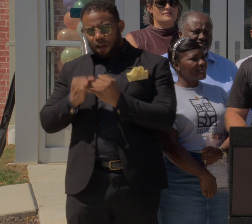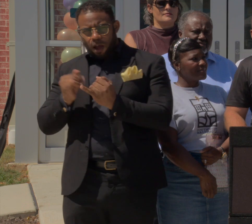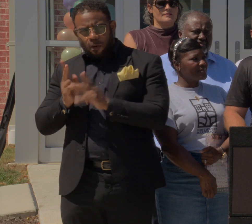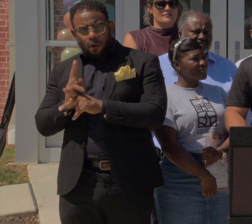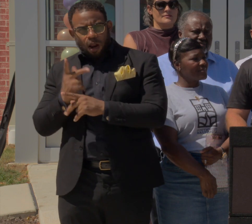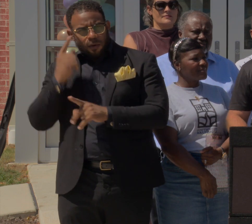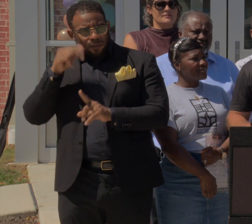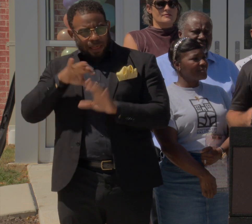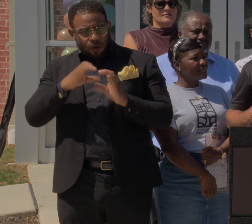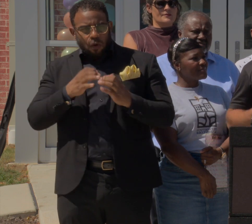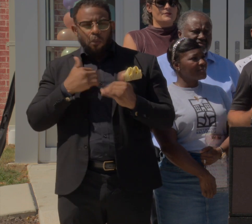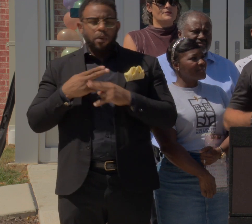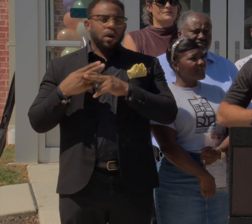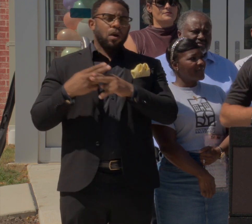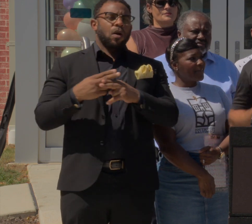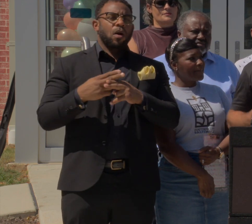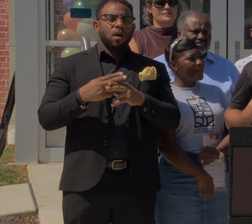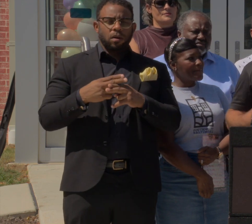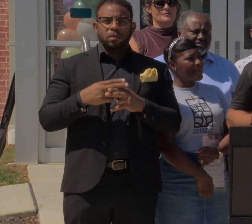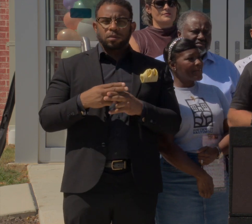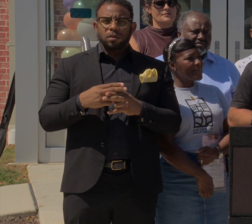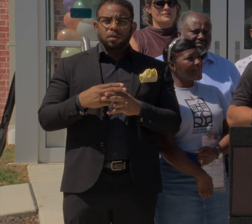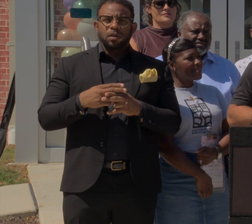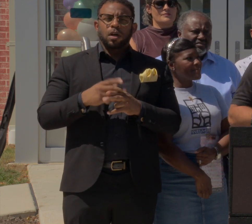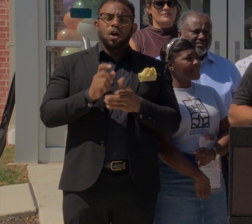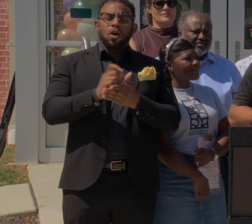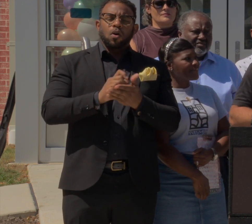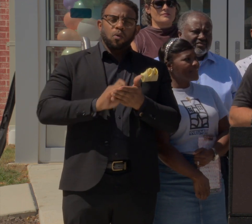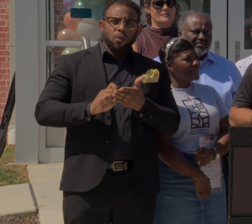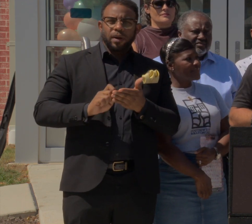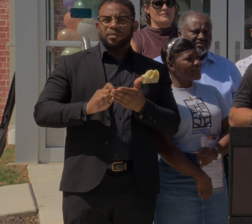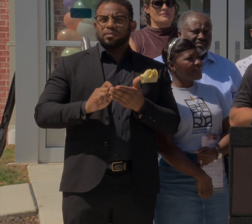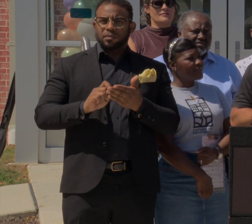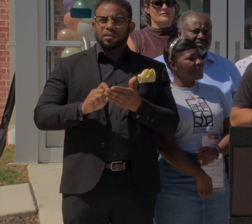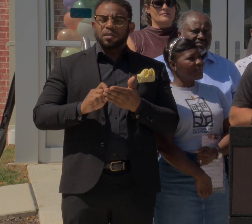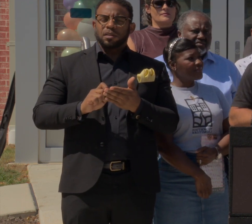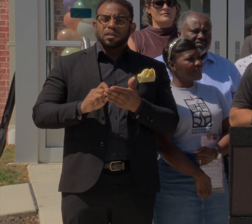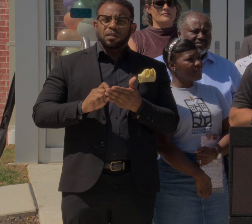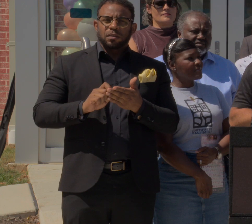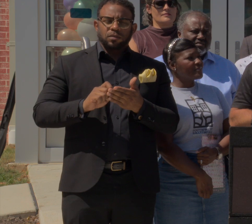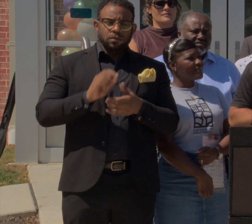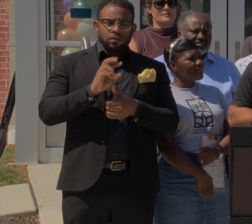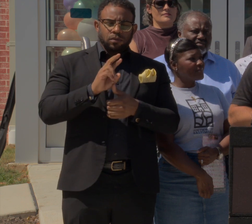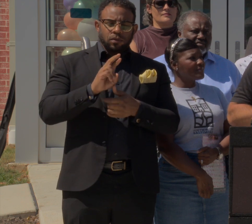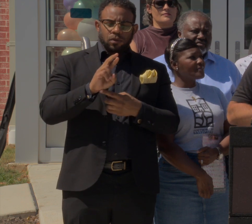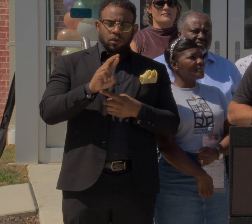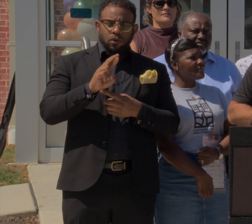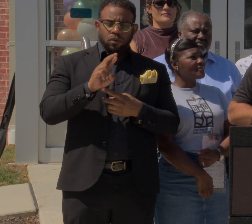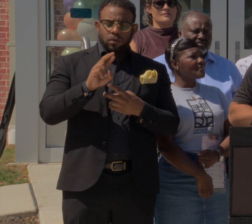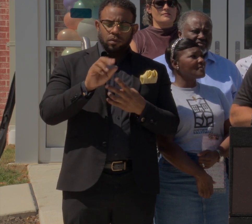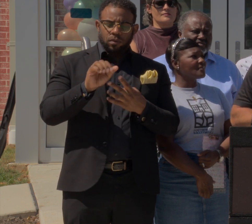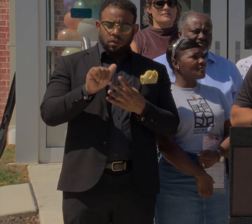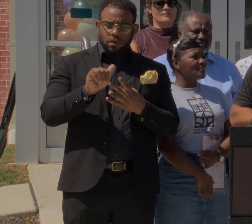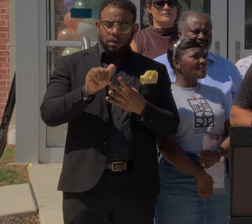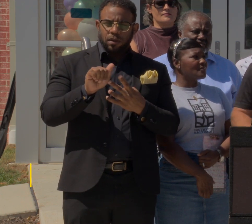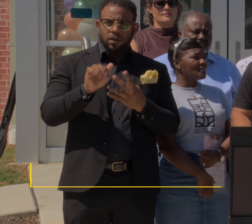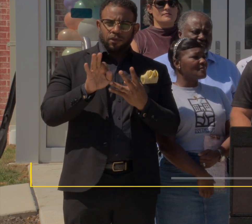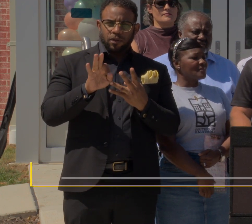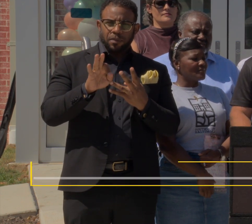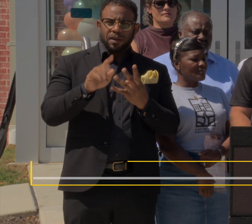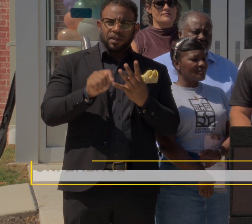course was what we call a RAF. So it's a writing project, and a RAF stands for role, audience, format, and